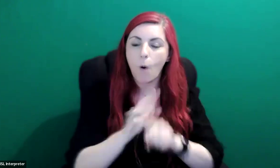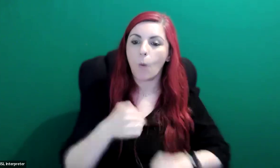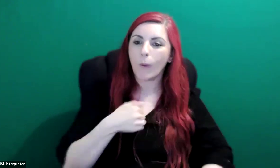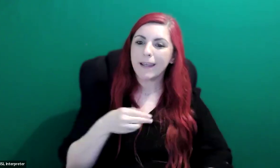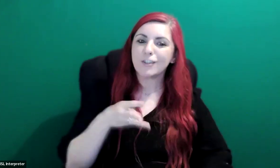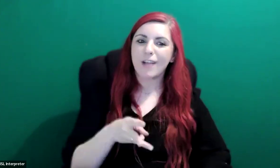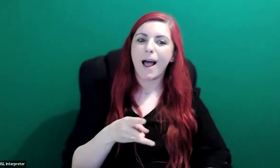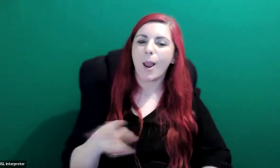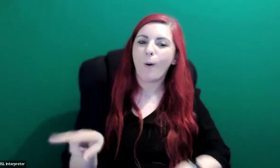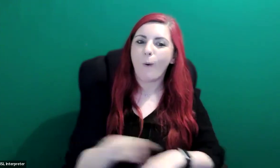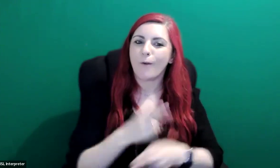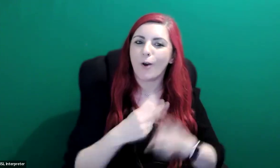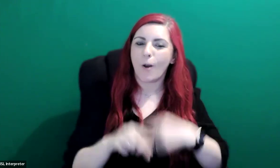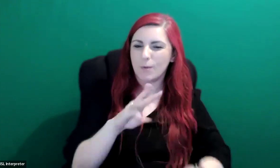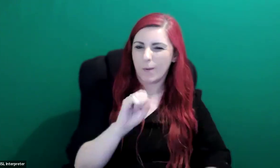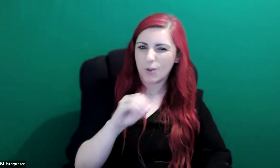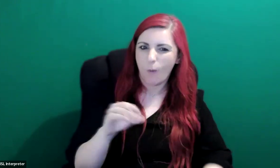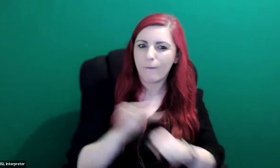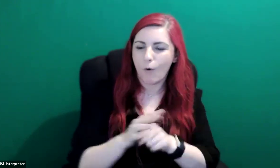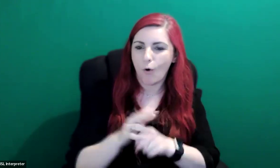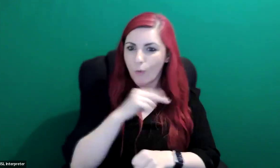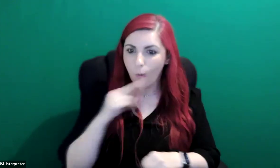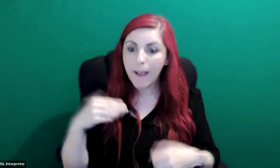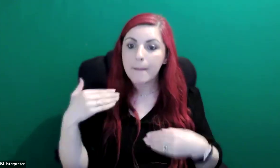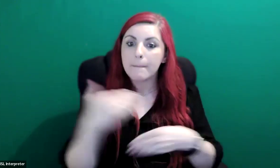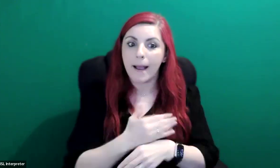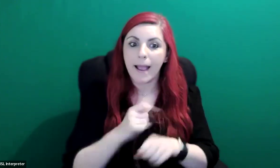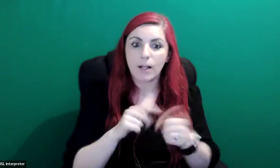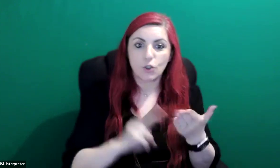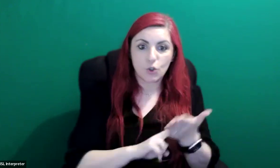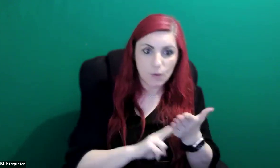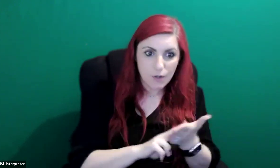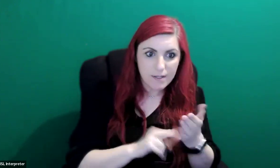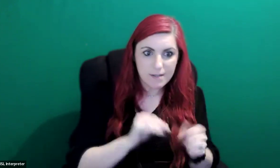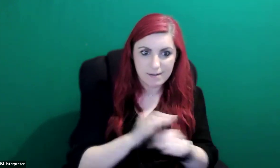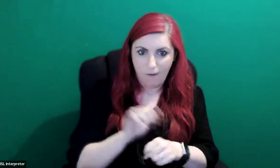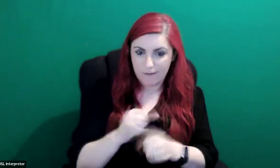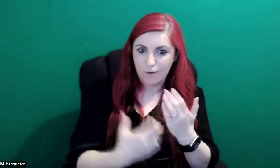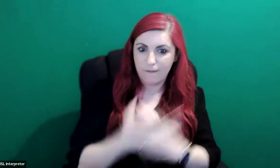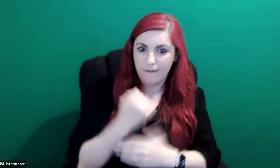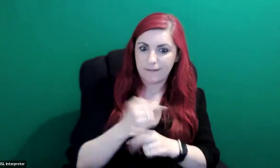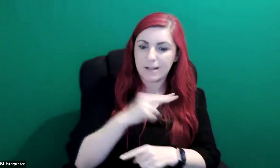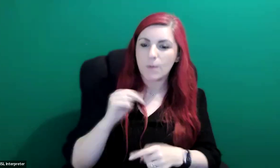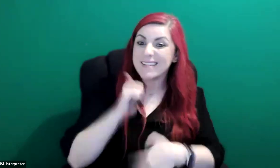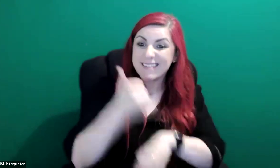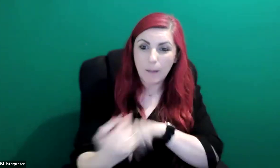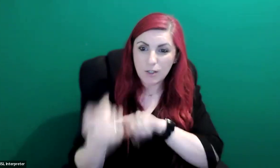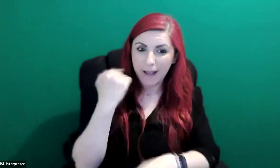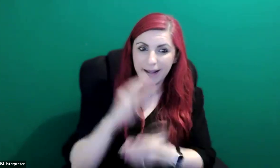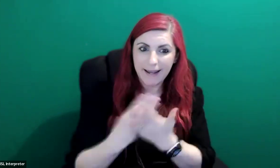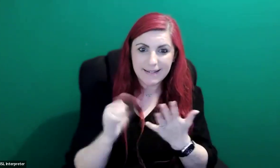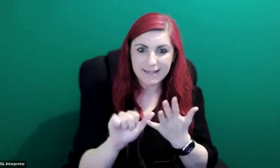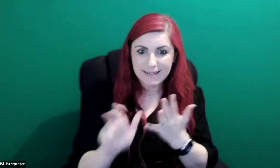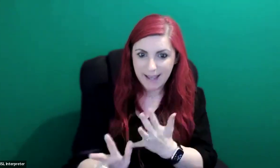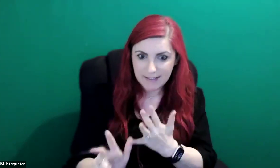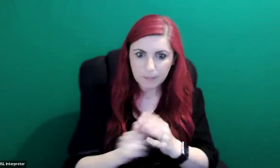Norwegian DPO run by and for users and survivors of psychiatry, established in 1968. We